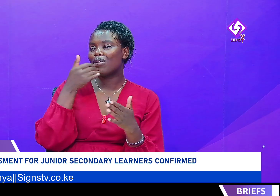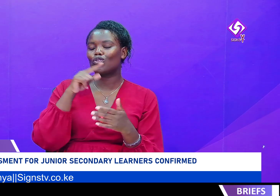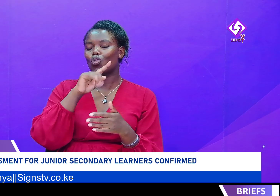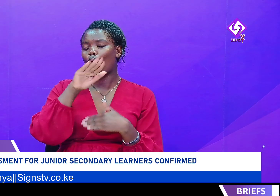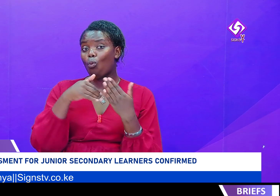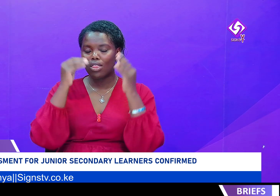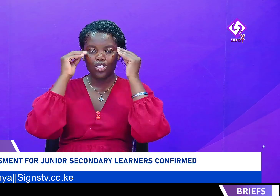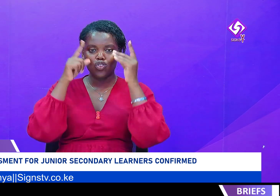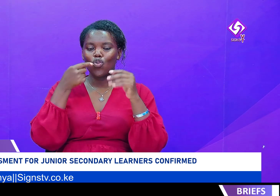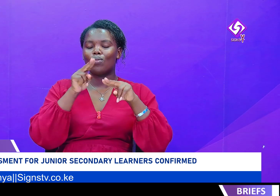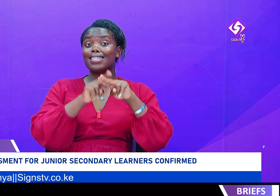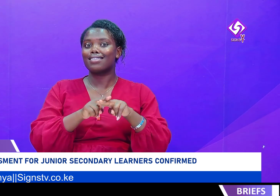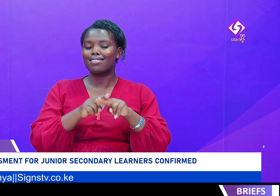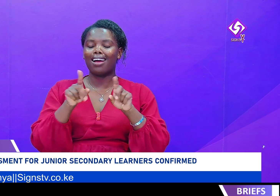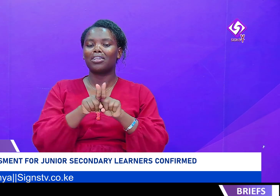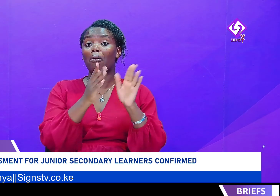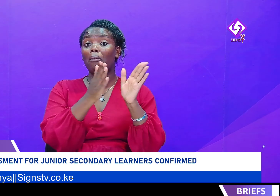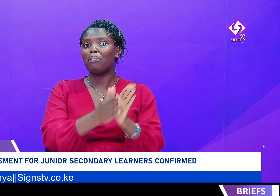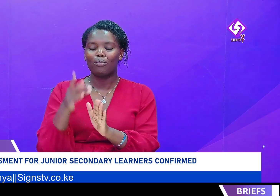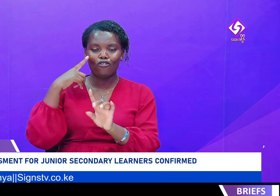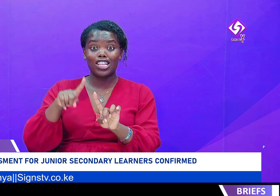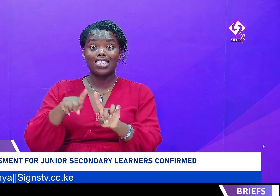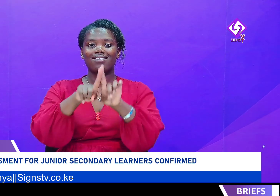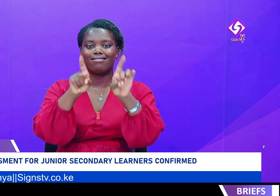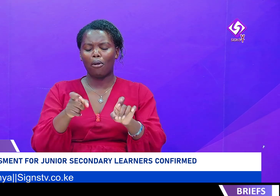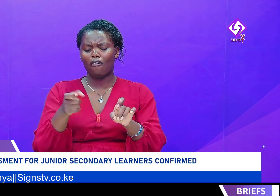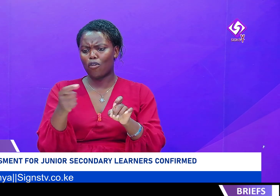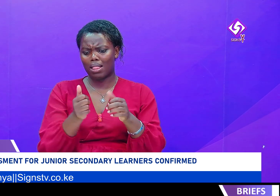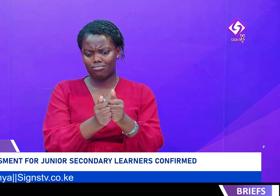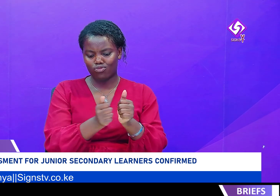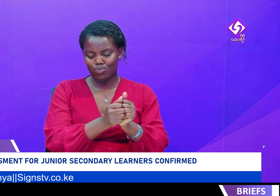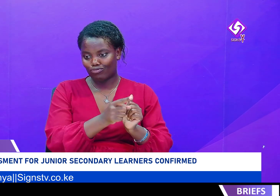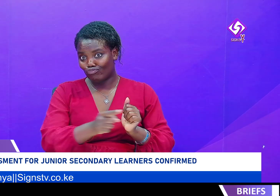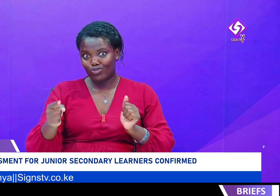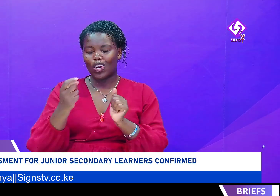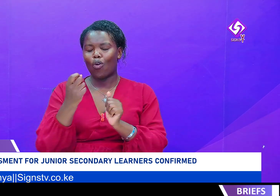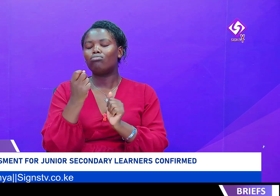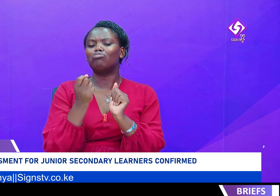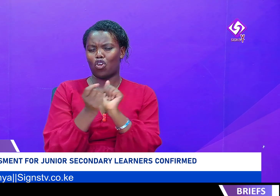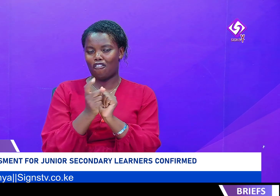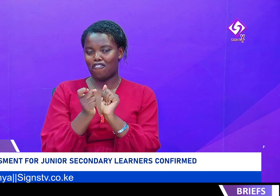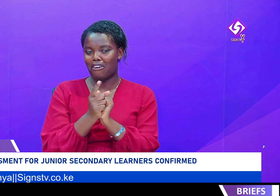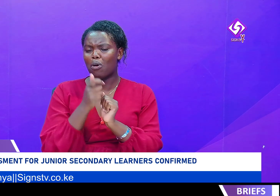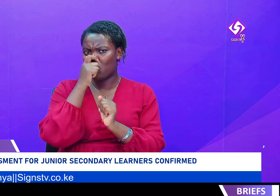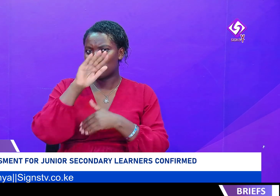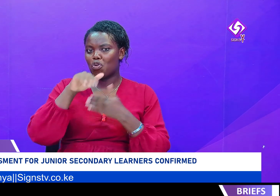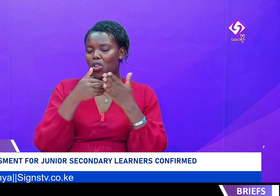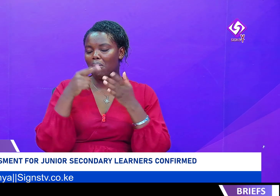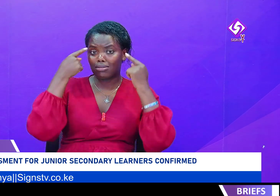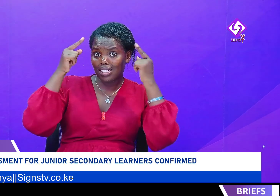All the best to the students who will be sitting and preparing to sit for the exam for the month of October and November. We wish you